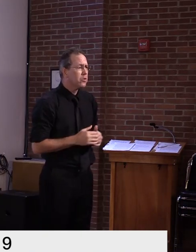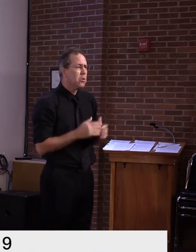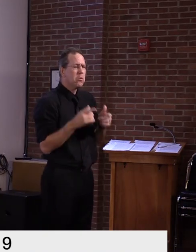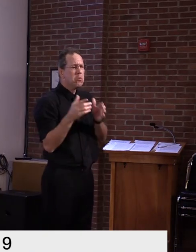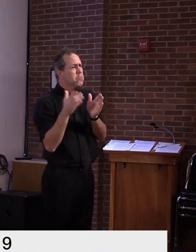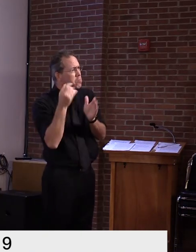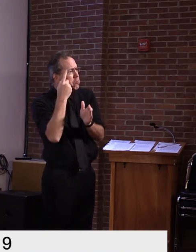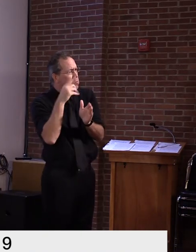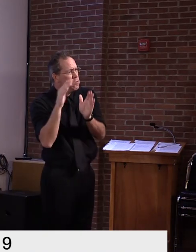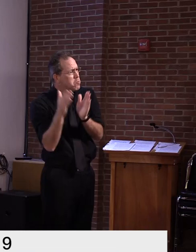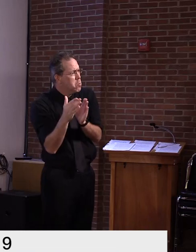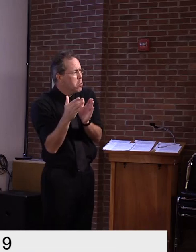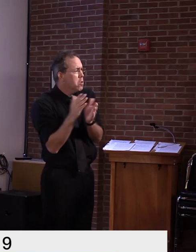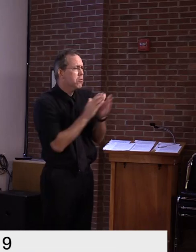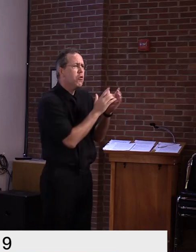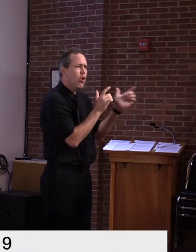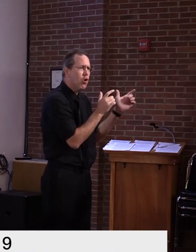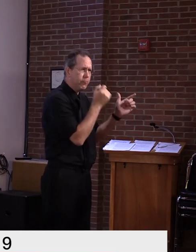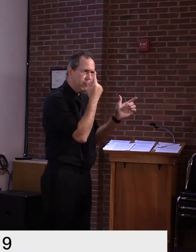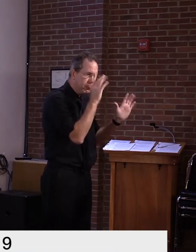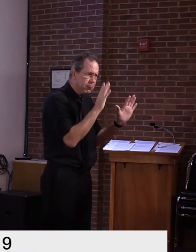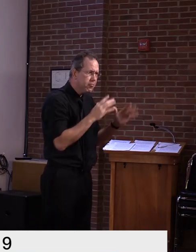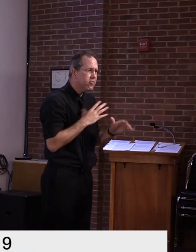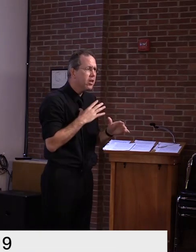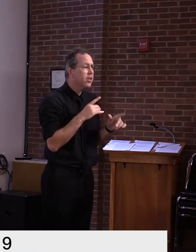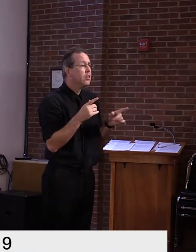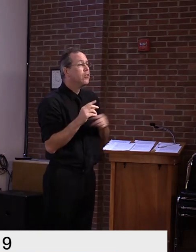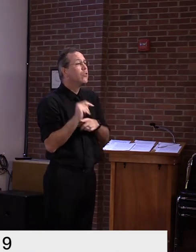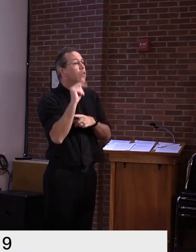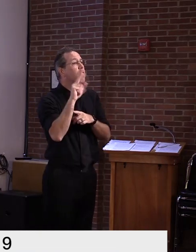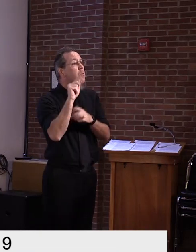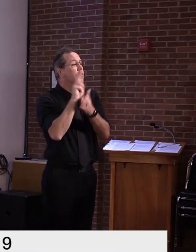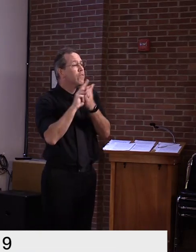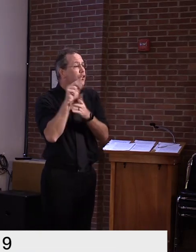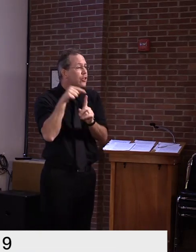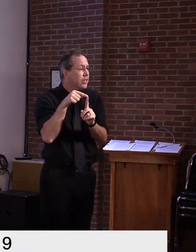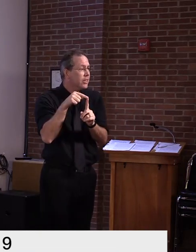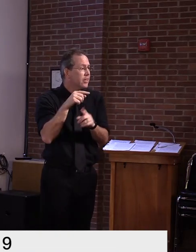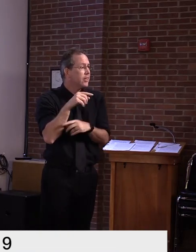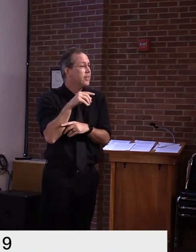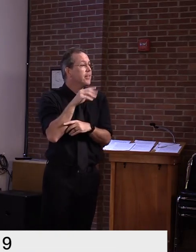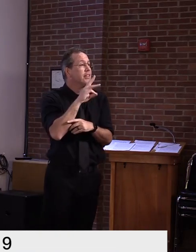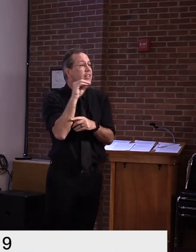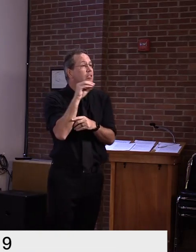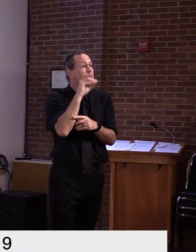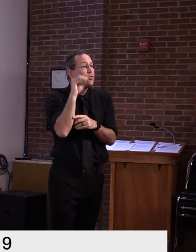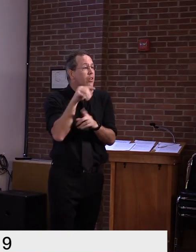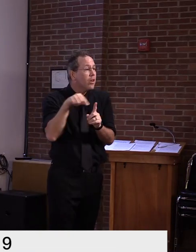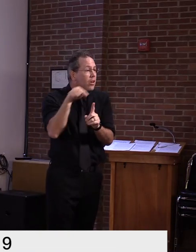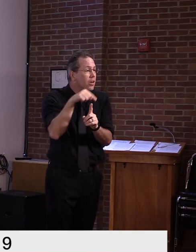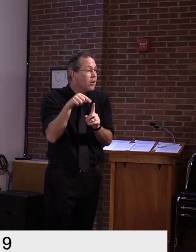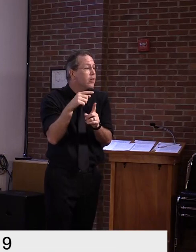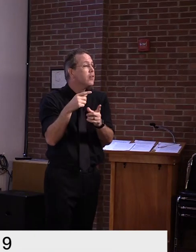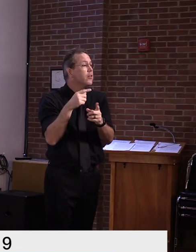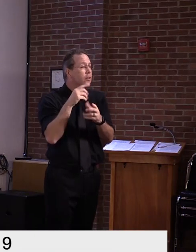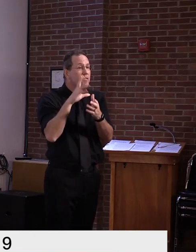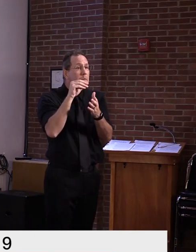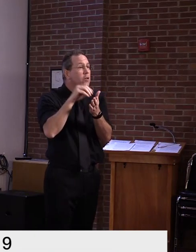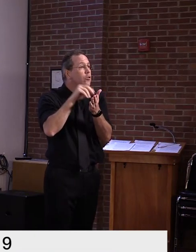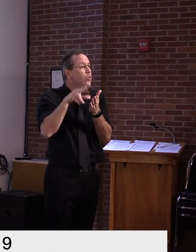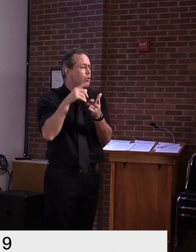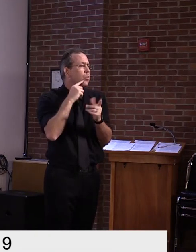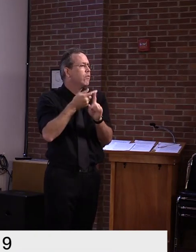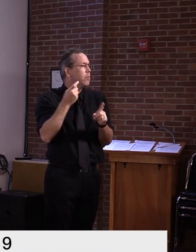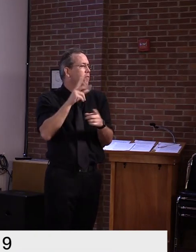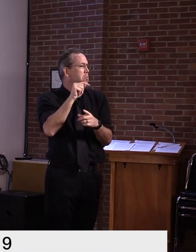probably key here. When you look at Northern Vermont University, with about 60% of its students coming from Vermont and the remaining 30% coming largely